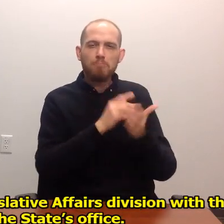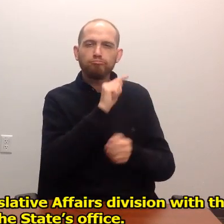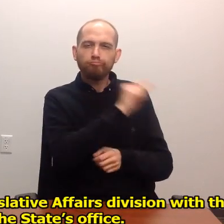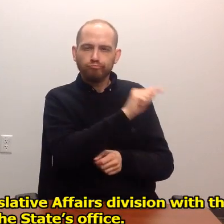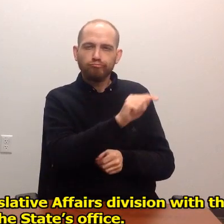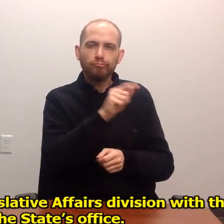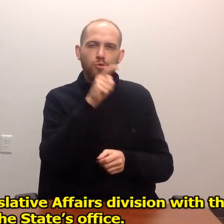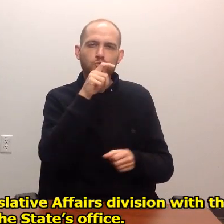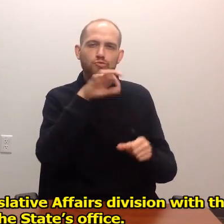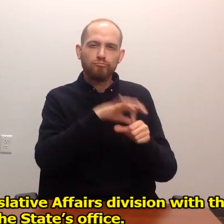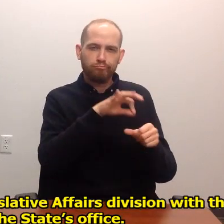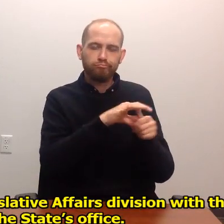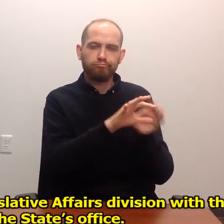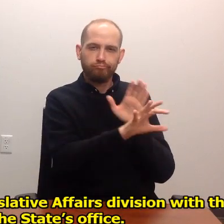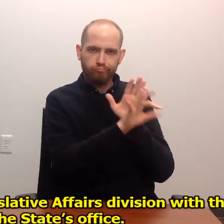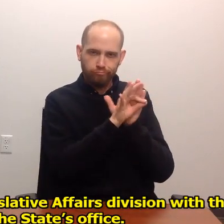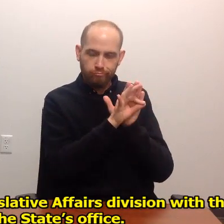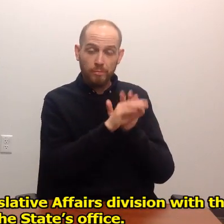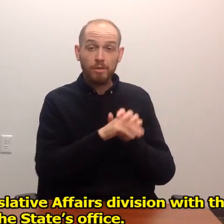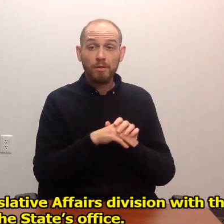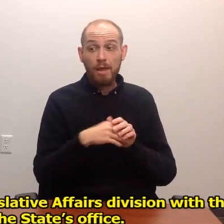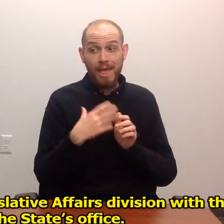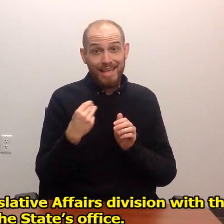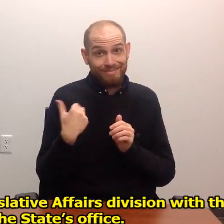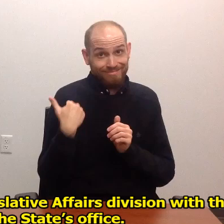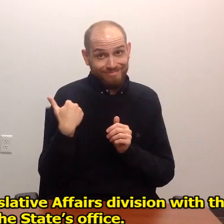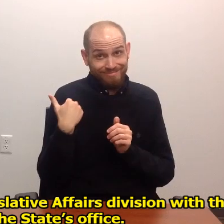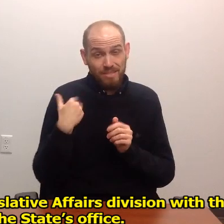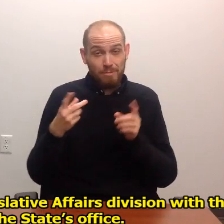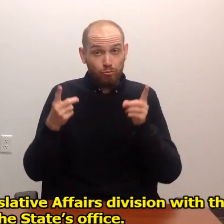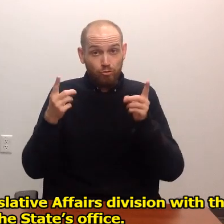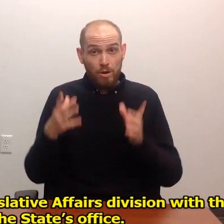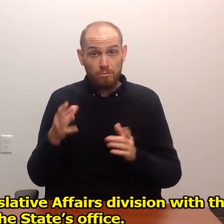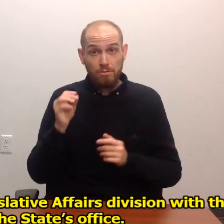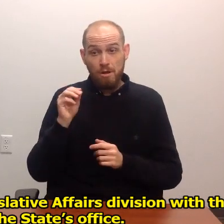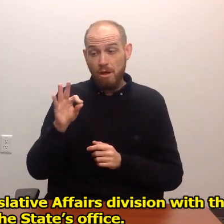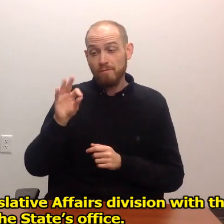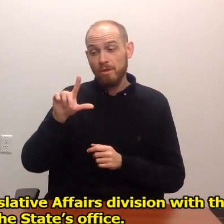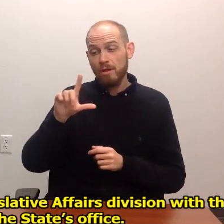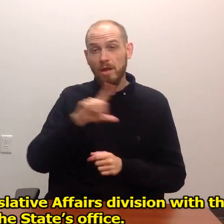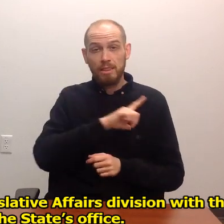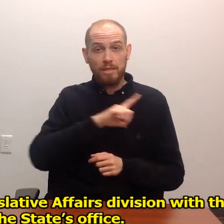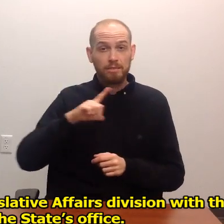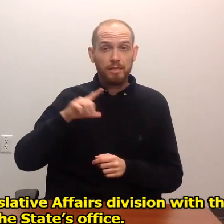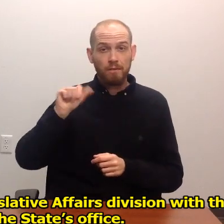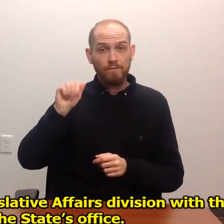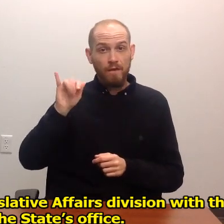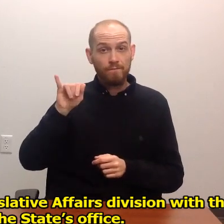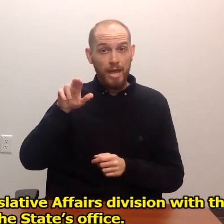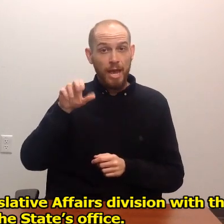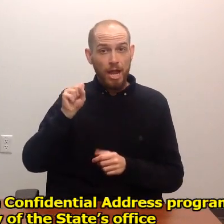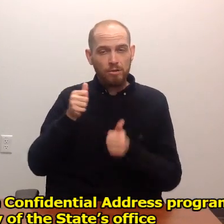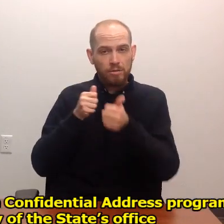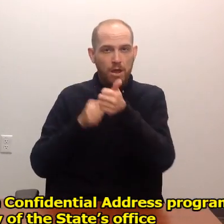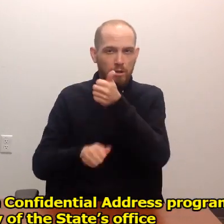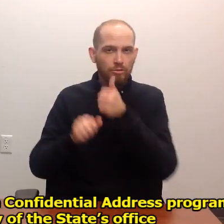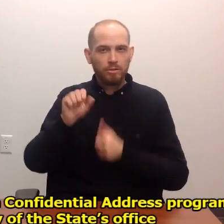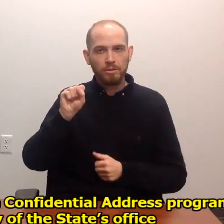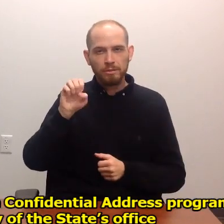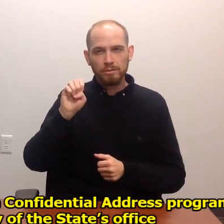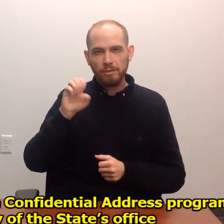I was the director of the Legislative Affairs Division with the Secretary of State's office.